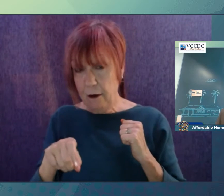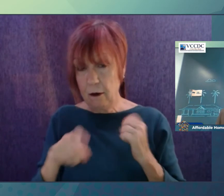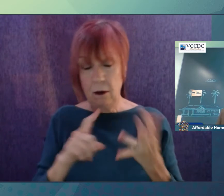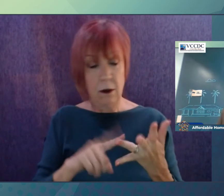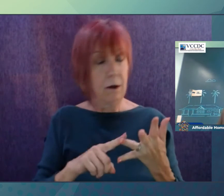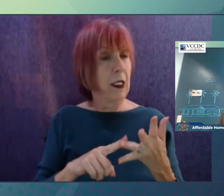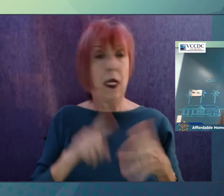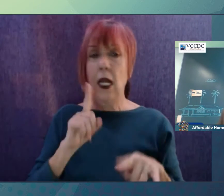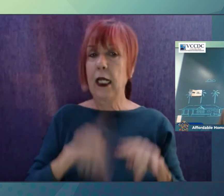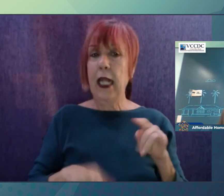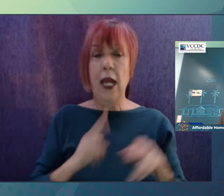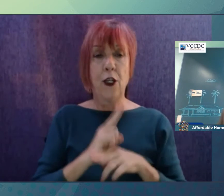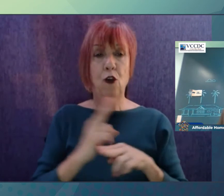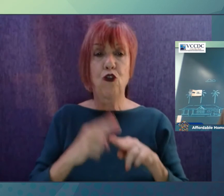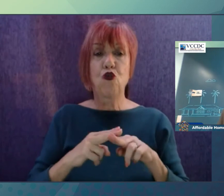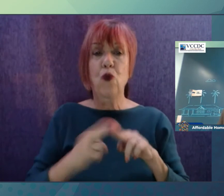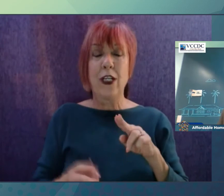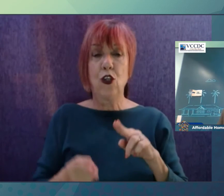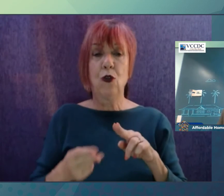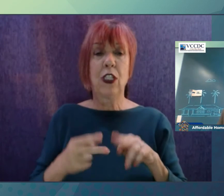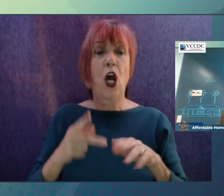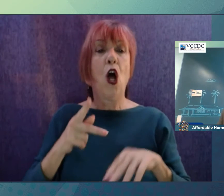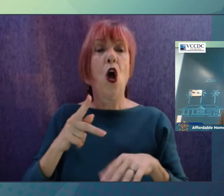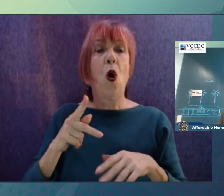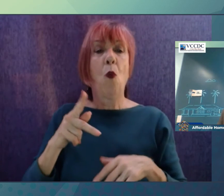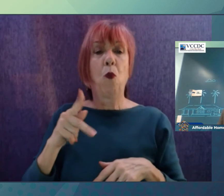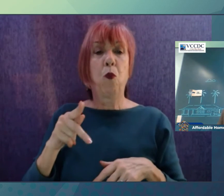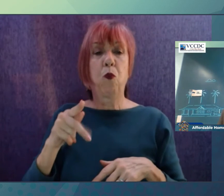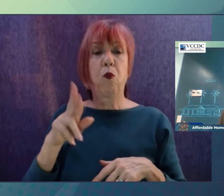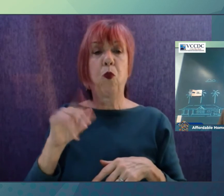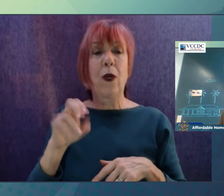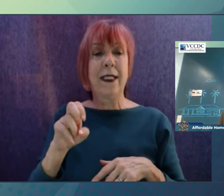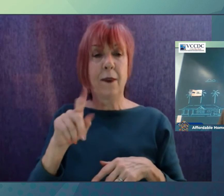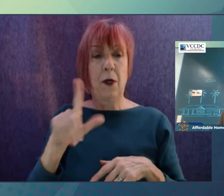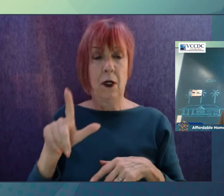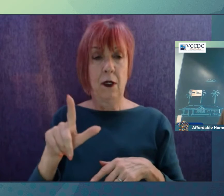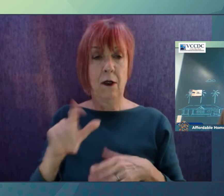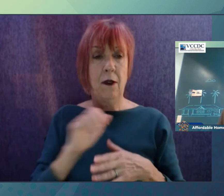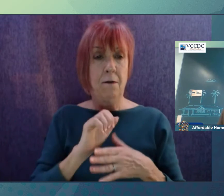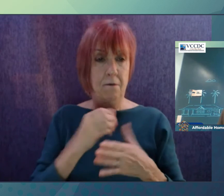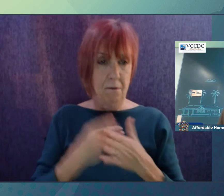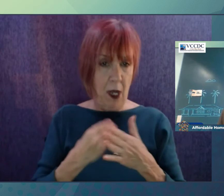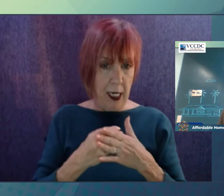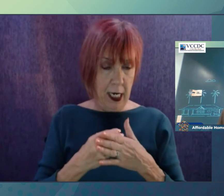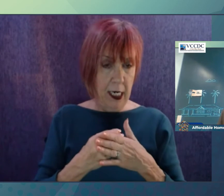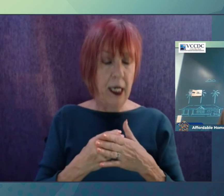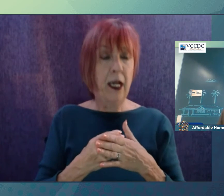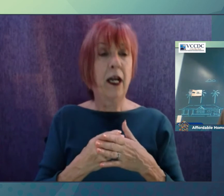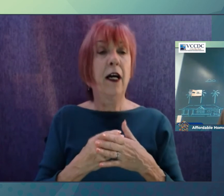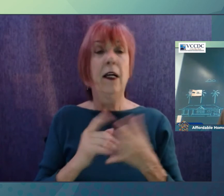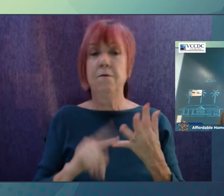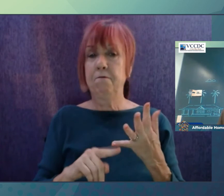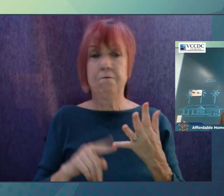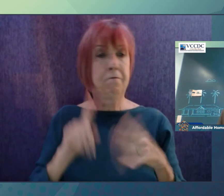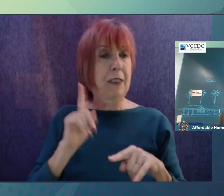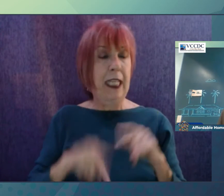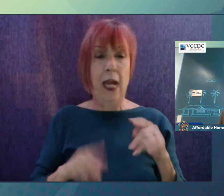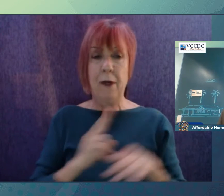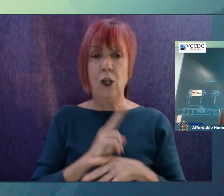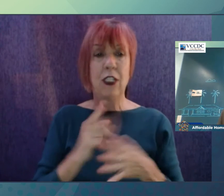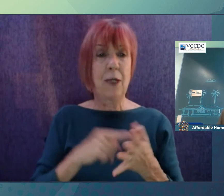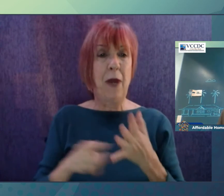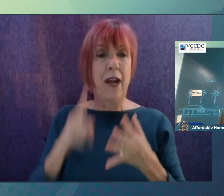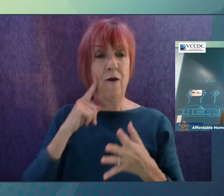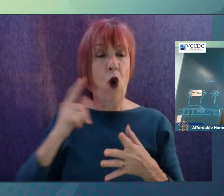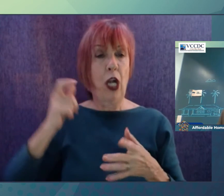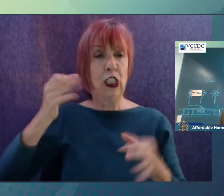may not be used to reduce the principal balance if the credit amount exceeds the actual dollar amount. May not be used to pay for any